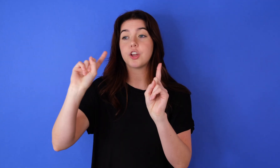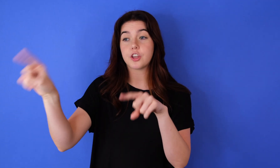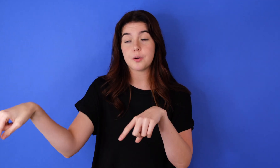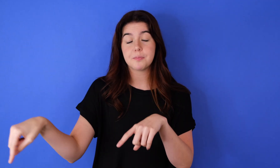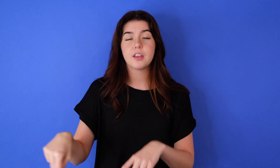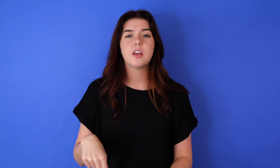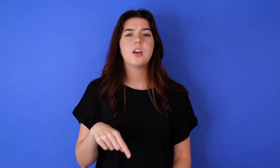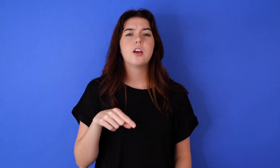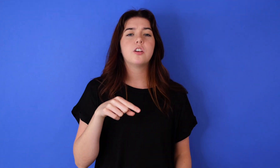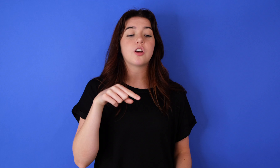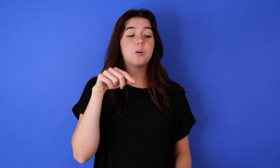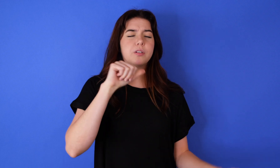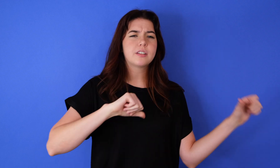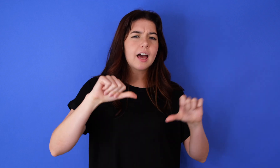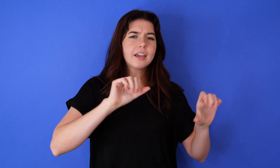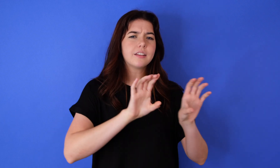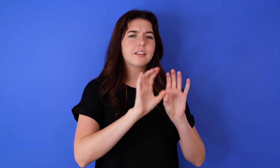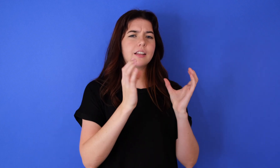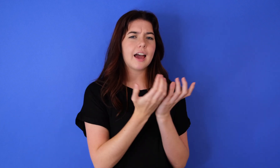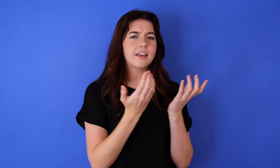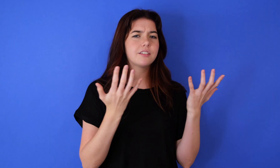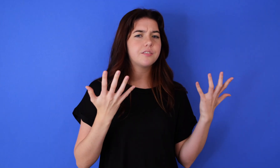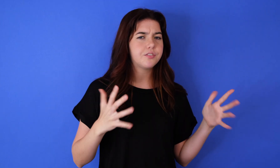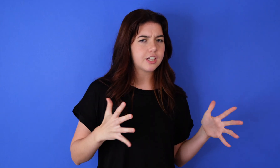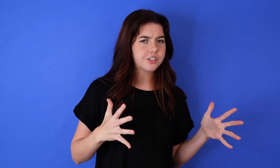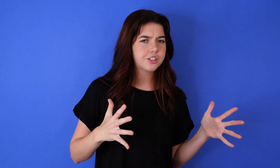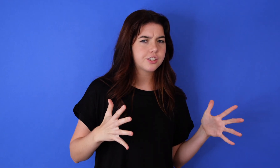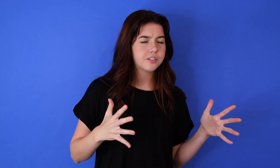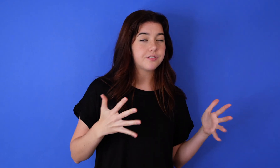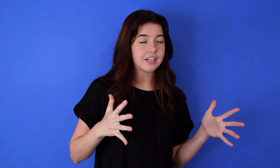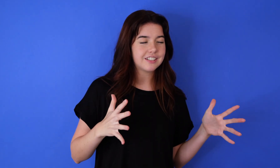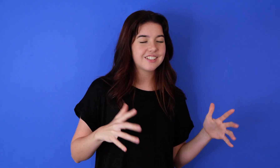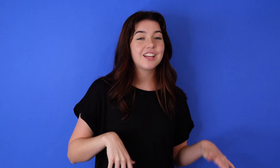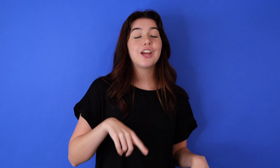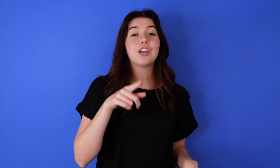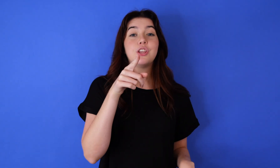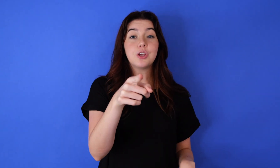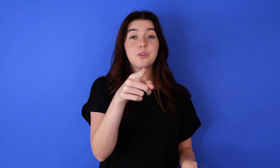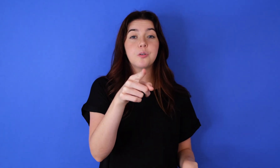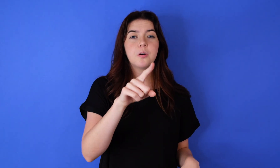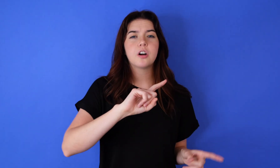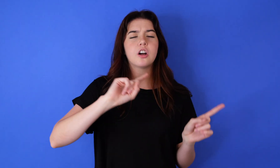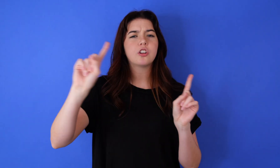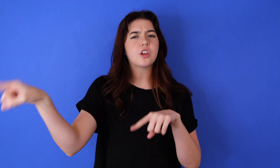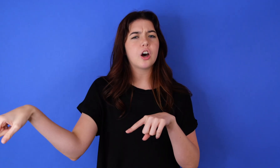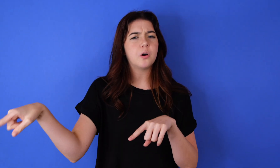Go. So science class fish, finish. You